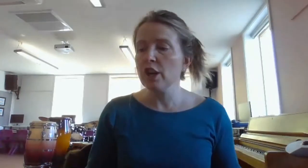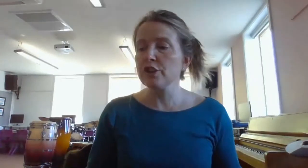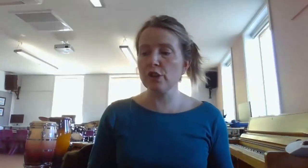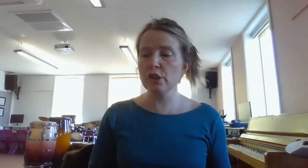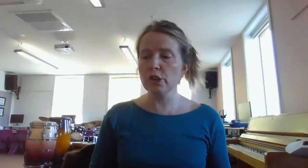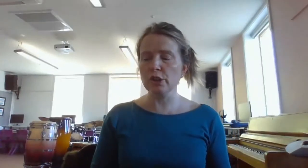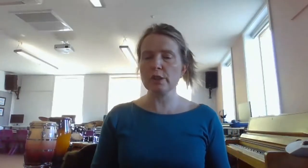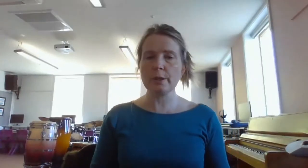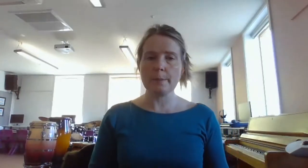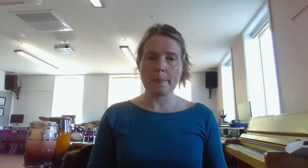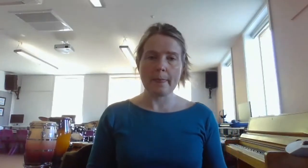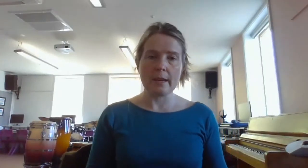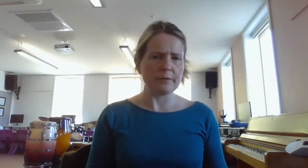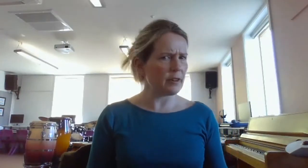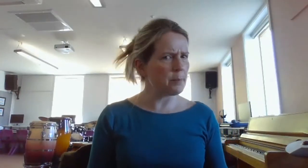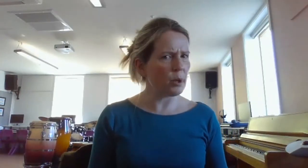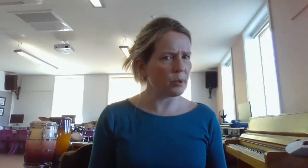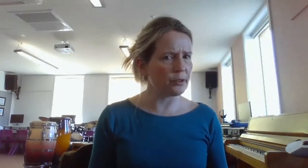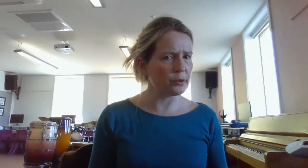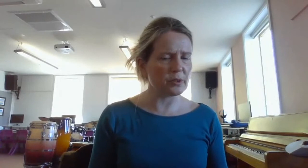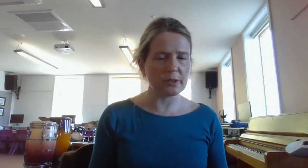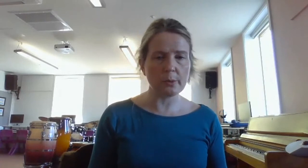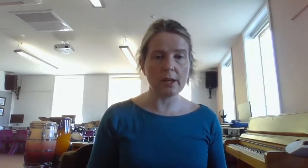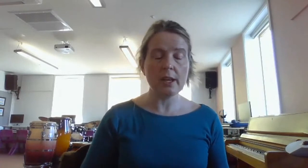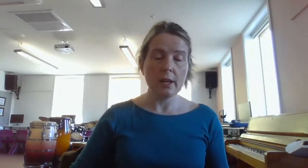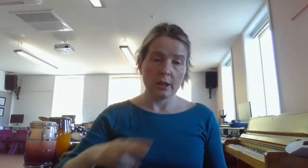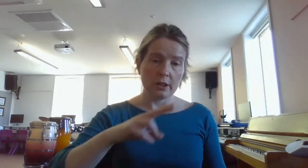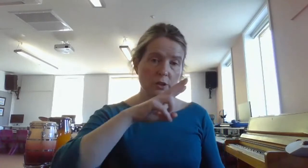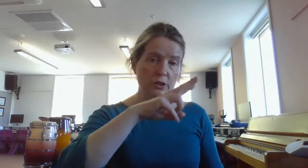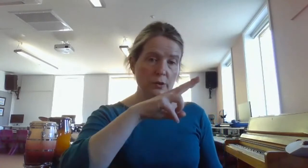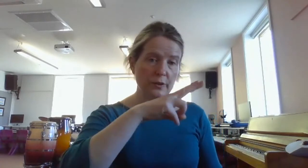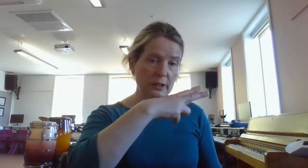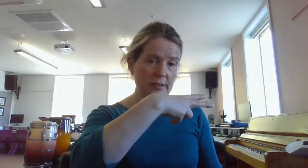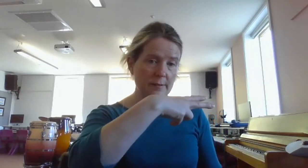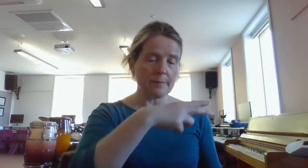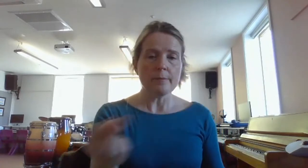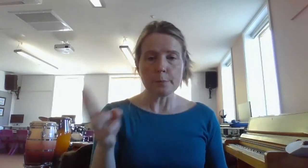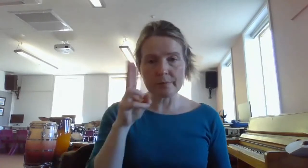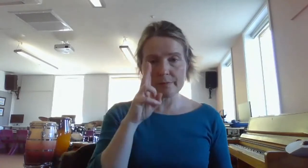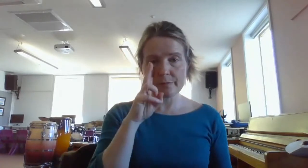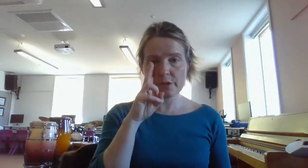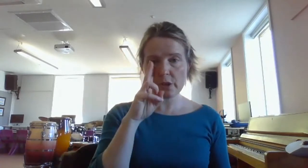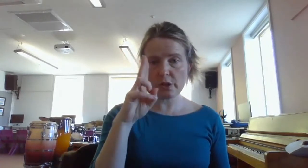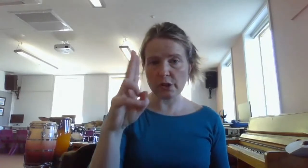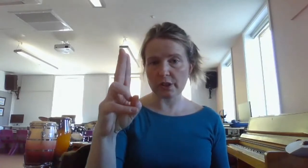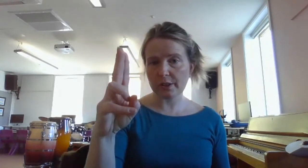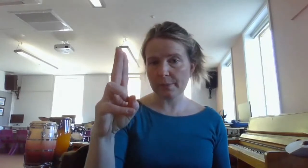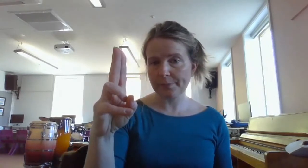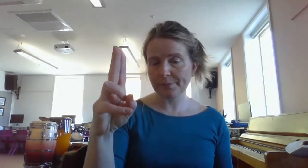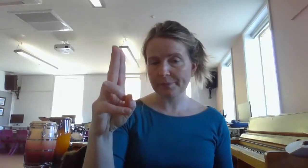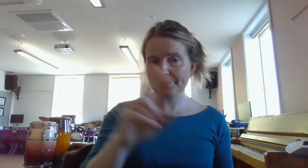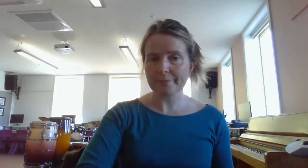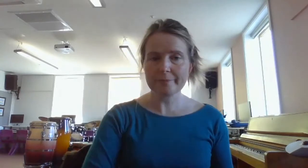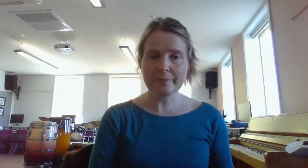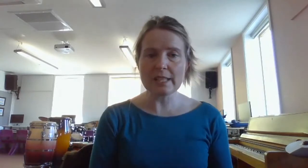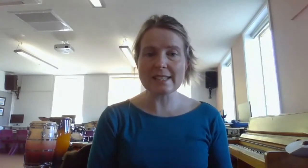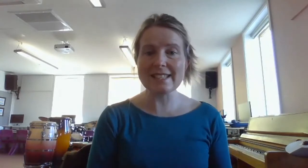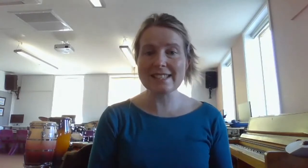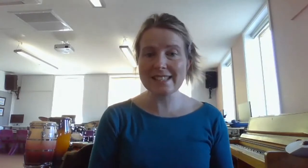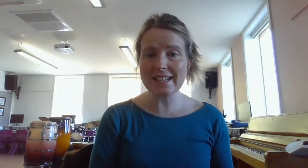to look, very purposeful this one. Use 2 fingers. To look. To